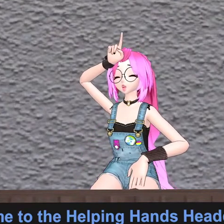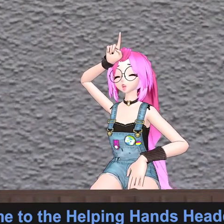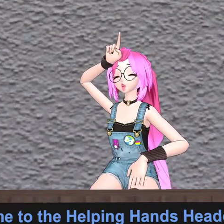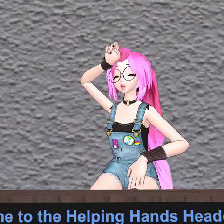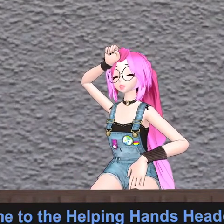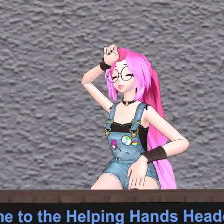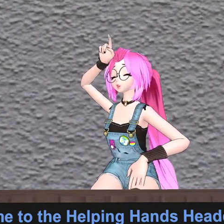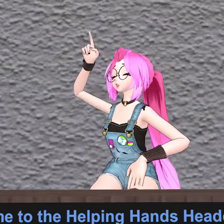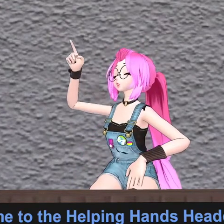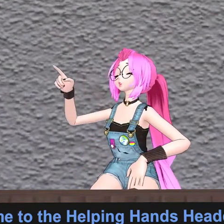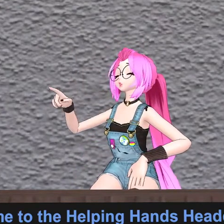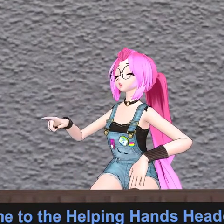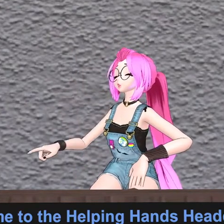that. That's awesome.